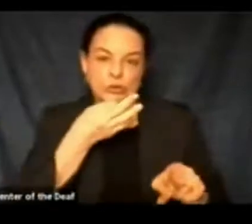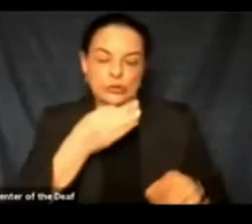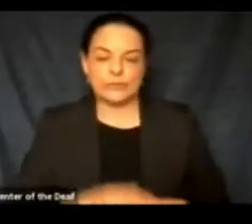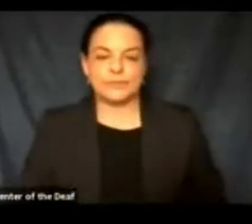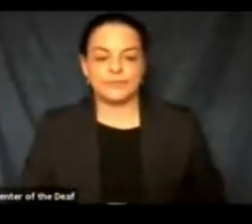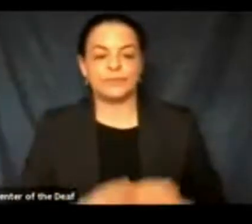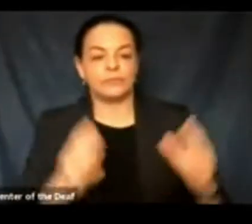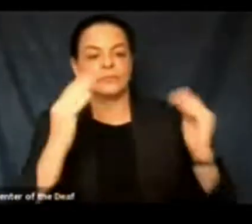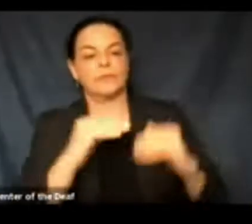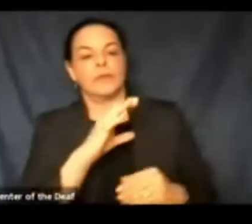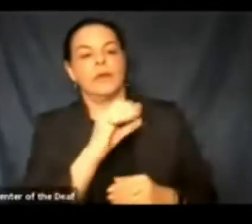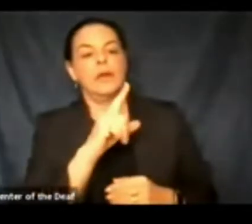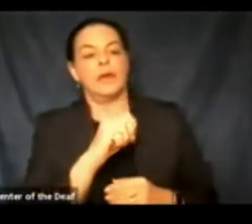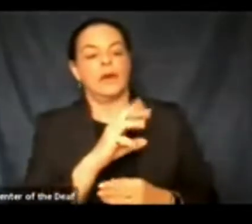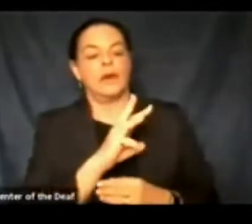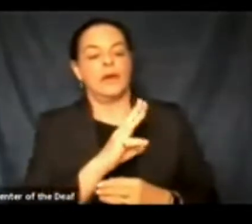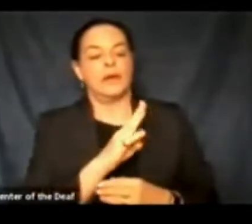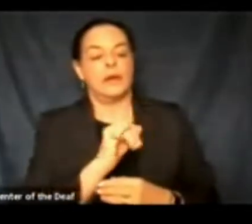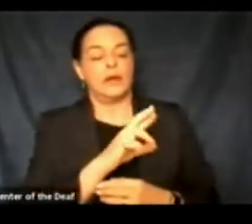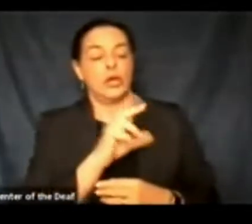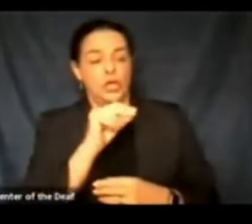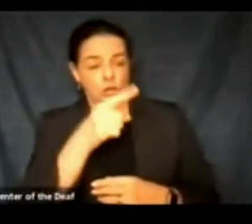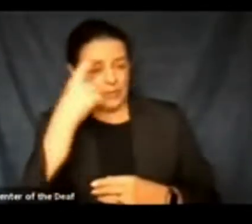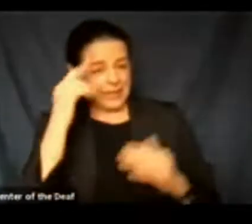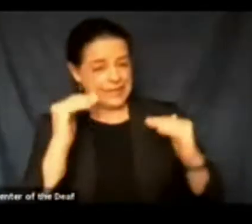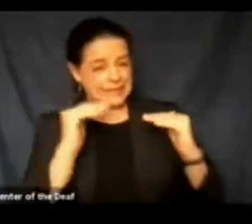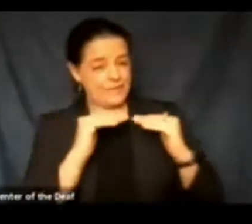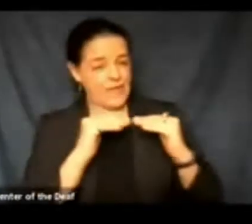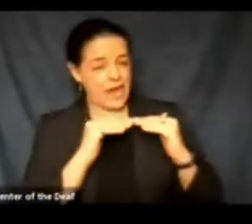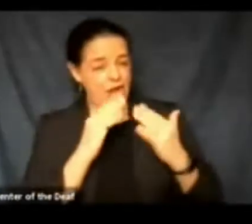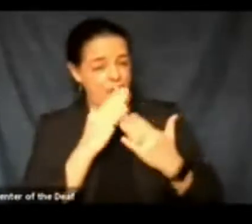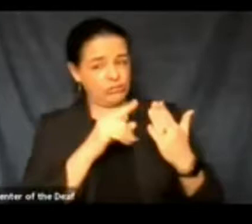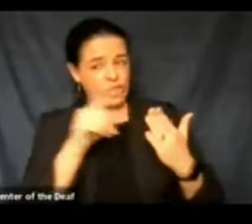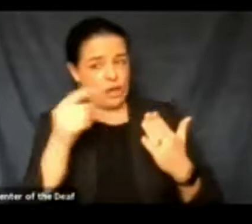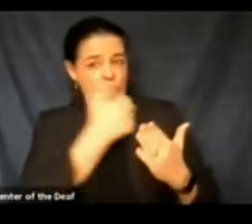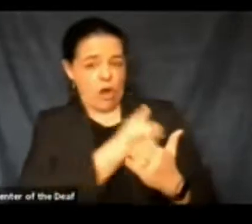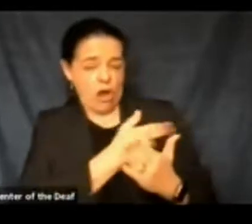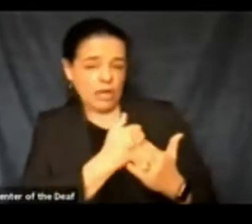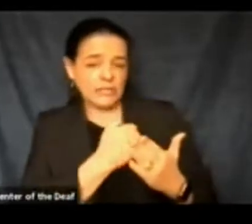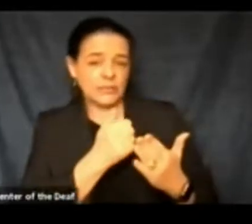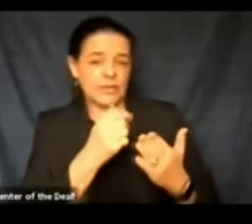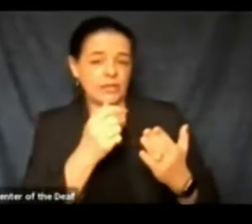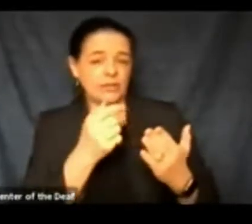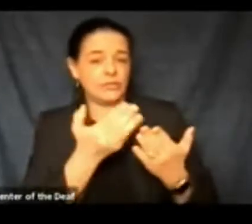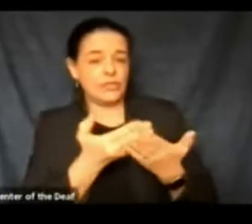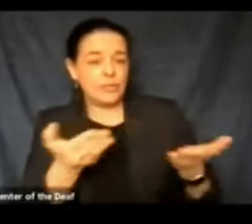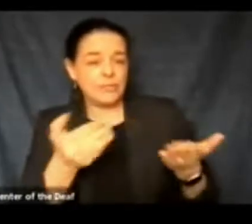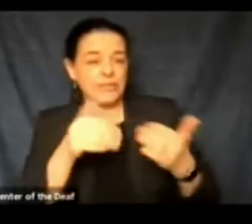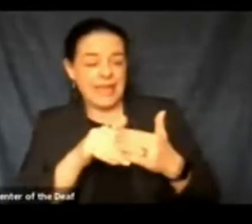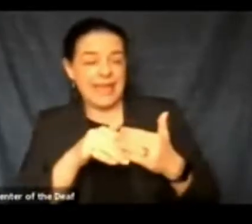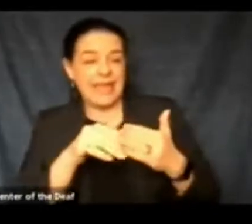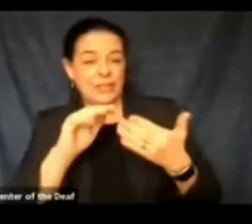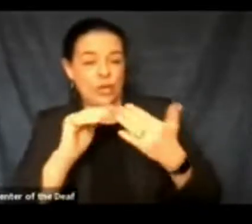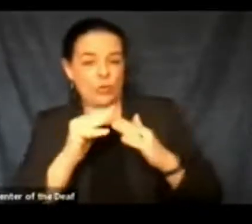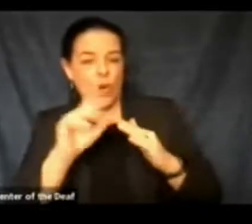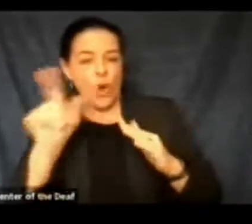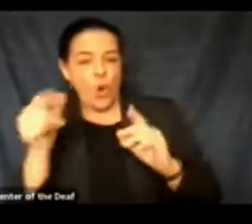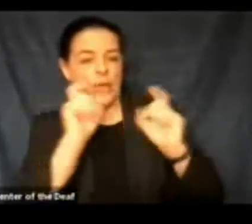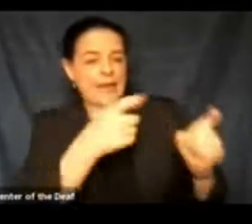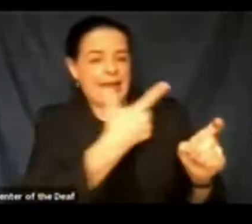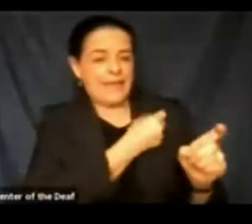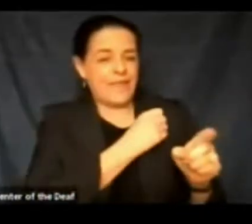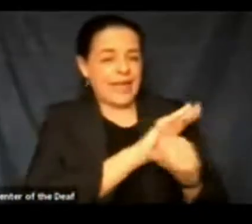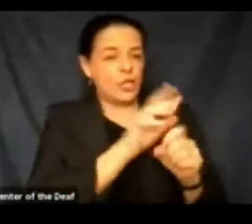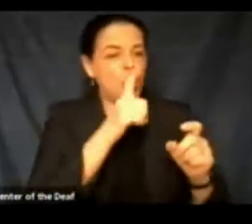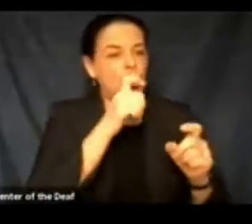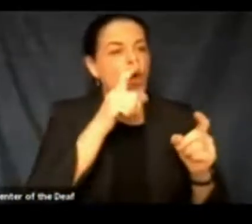with WBIR, do you think it's fair for some of the health systems / hospitals in our community to only be giving vaccine to people who are